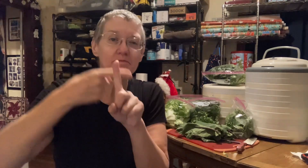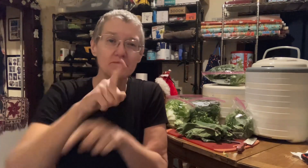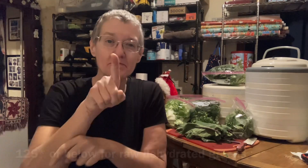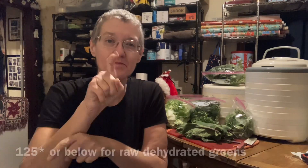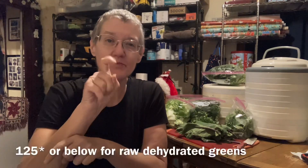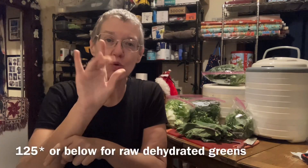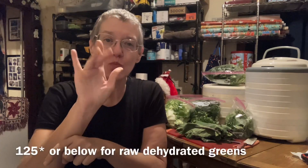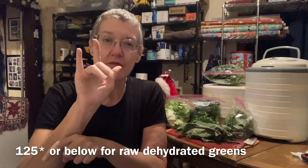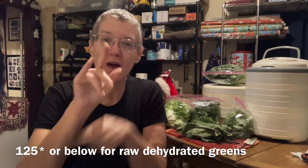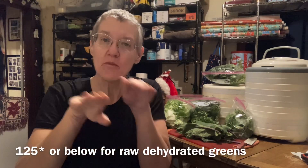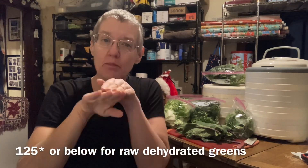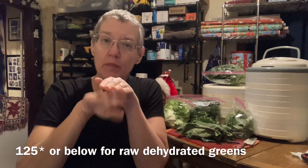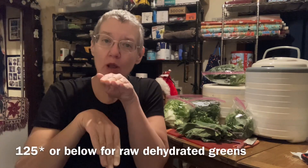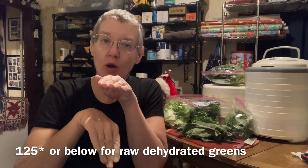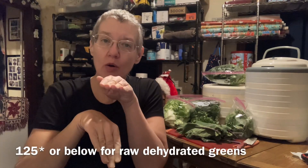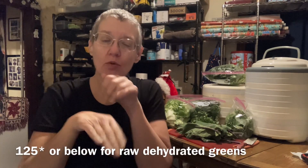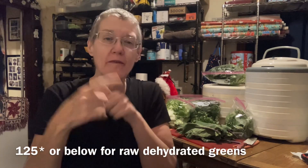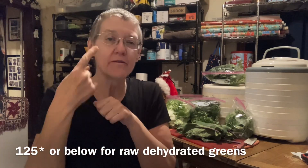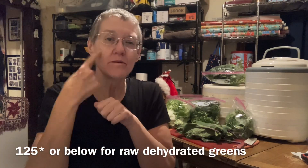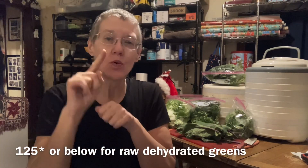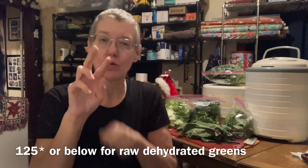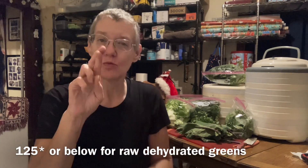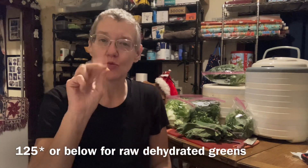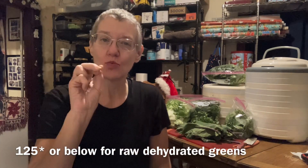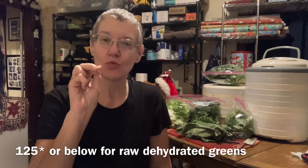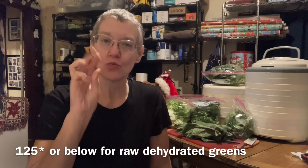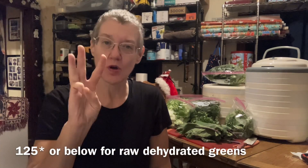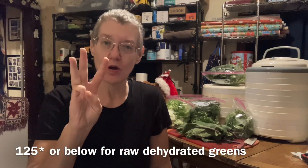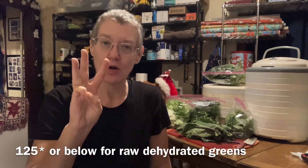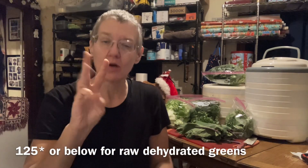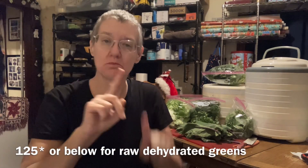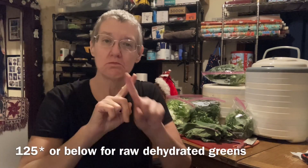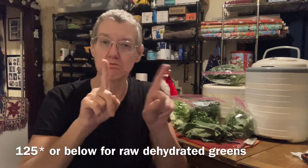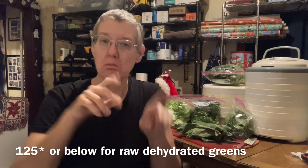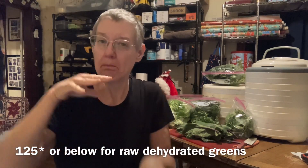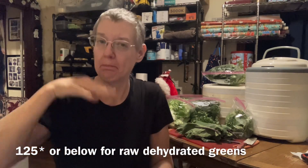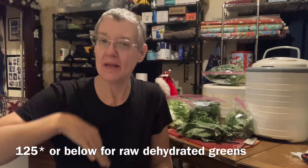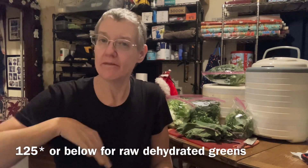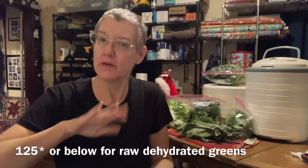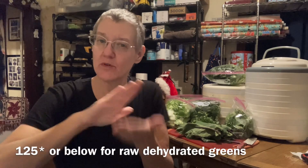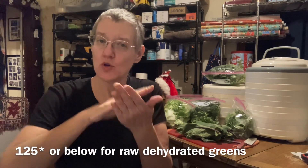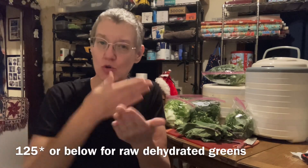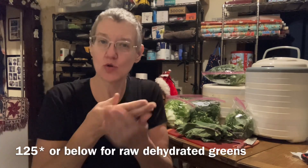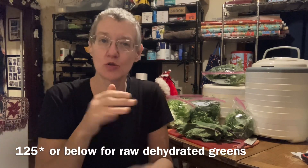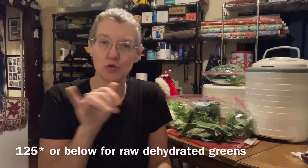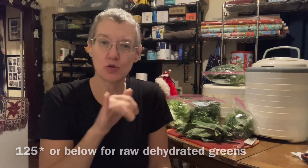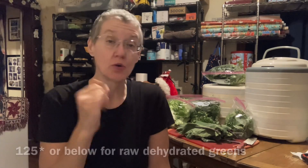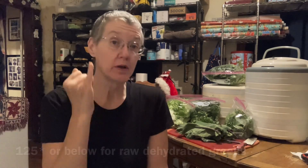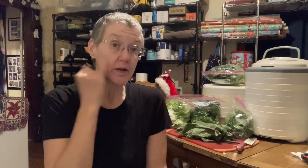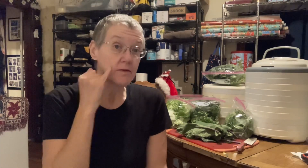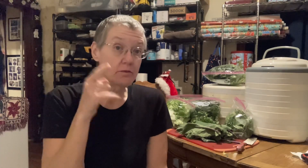set this on 25 degrees or below to keep them raw, but cooked greens have benefits